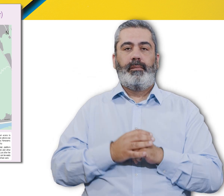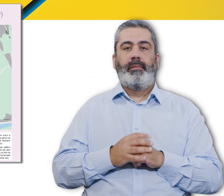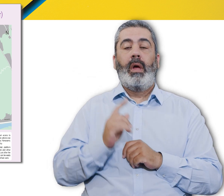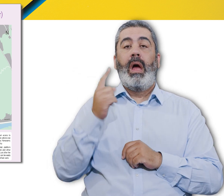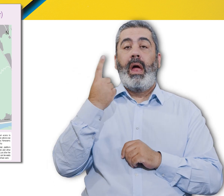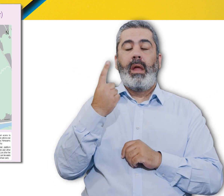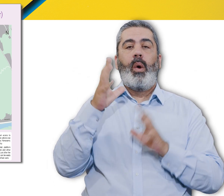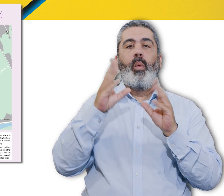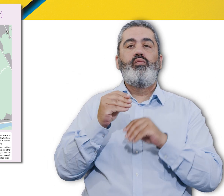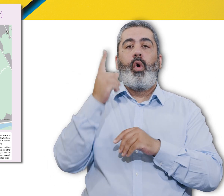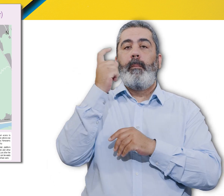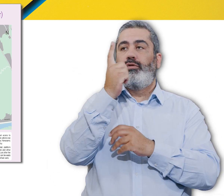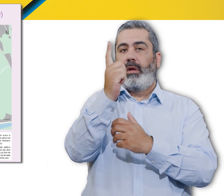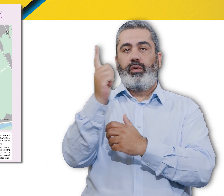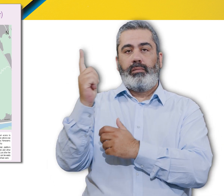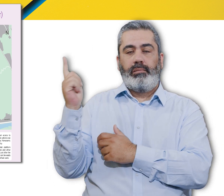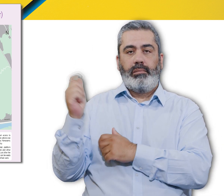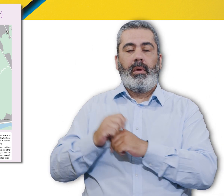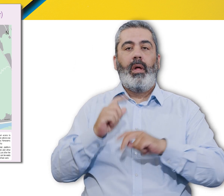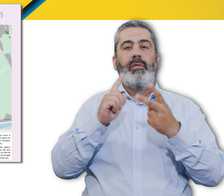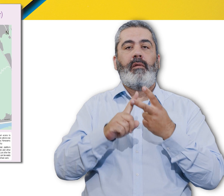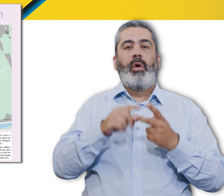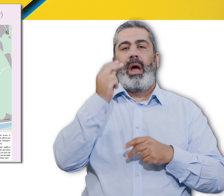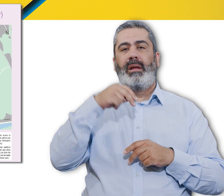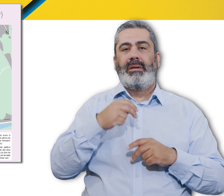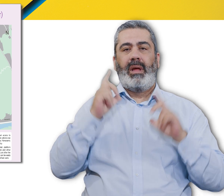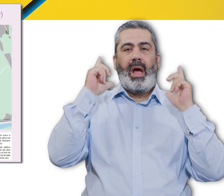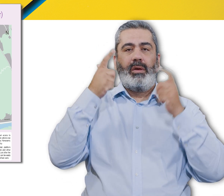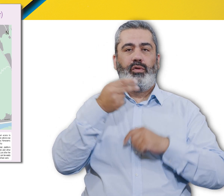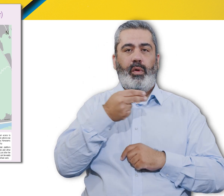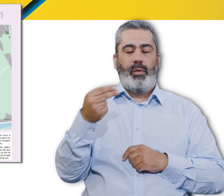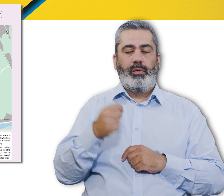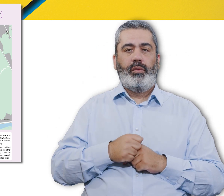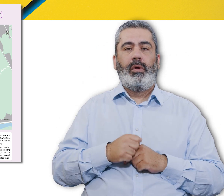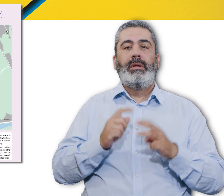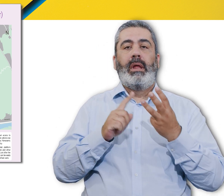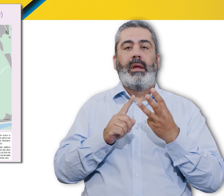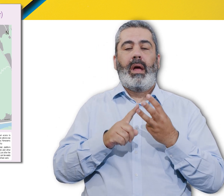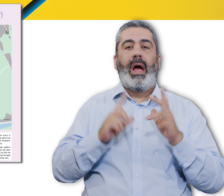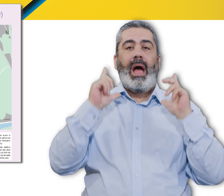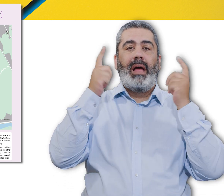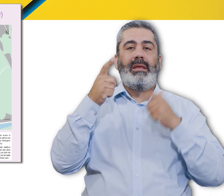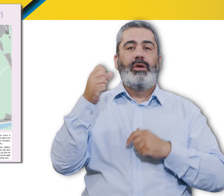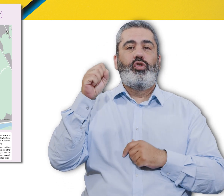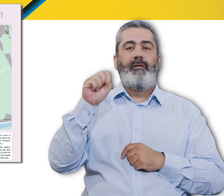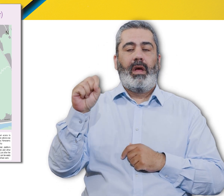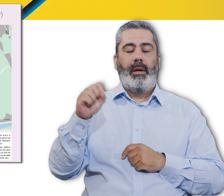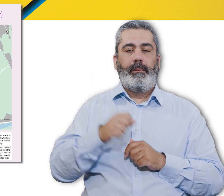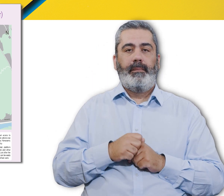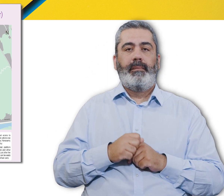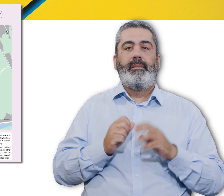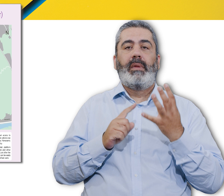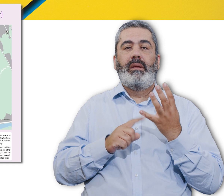St. Theodore Church. 3. St. Sophia Church. 4.